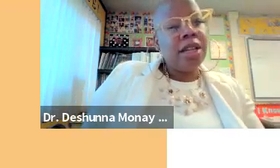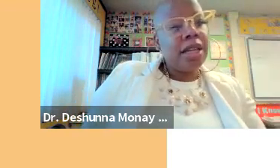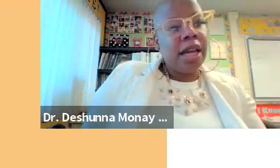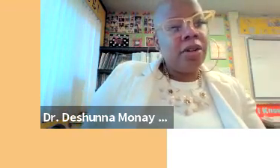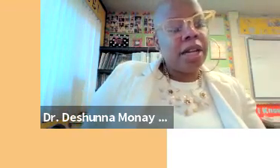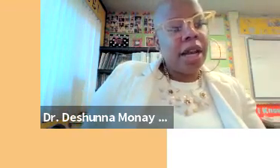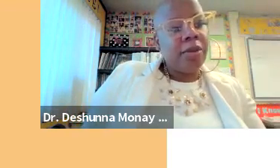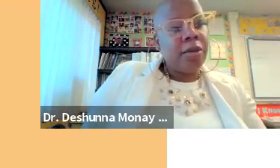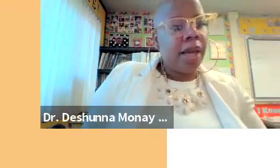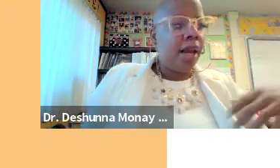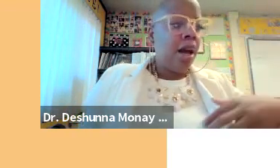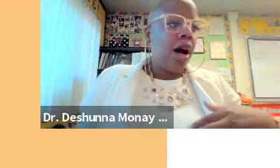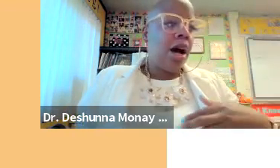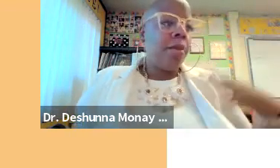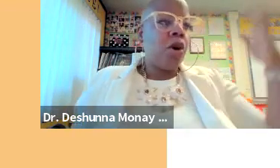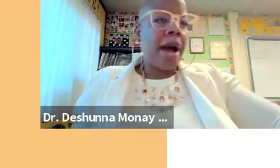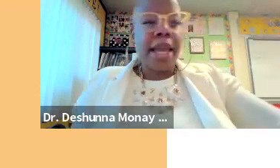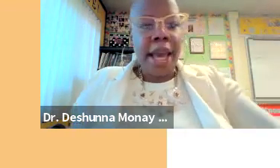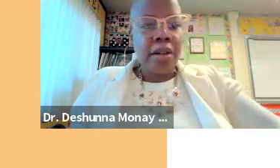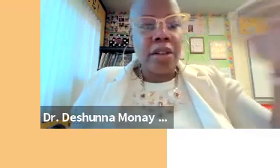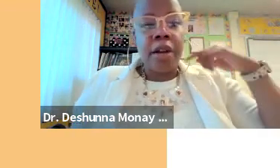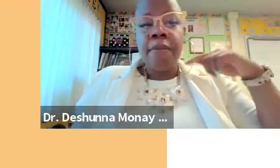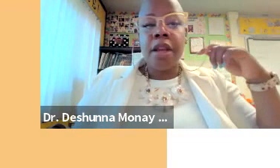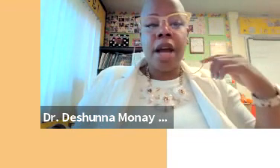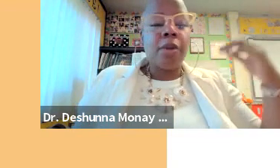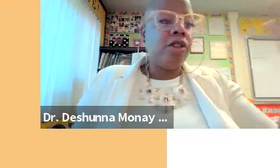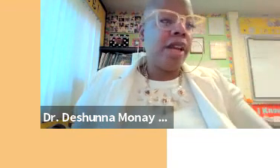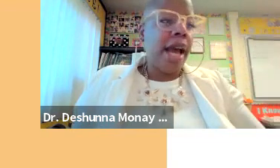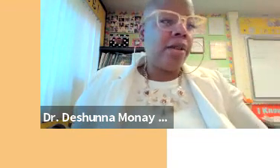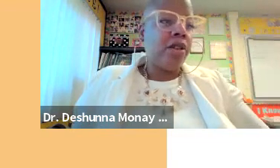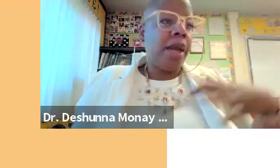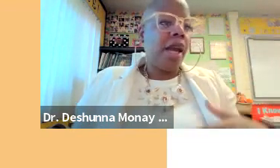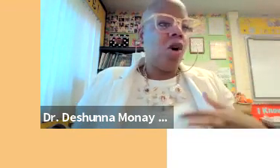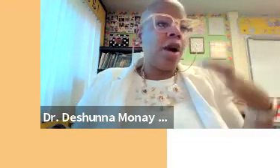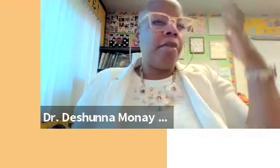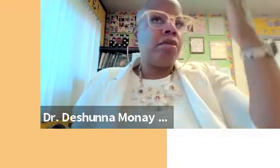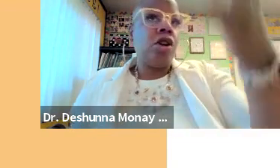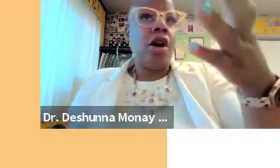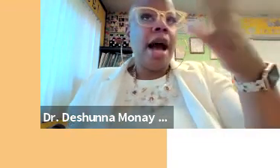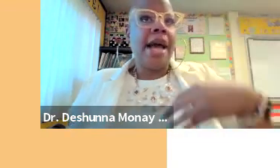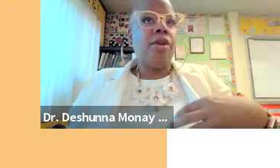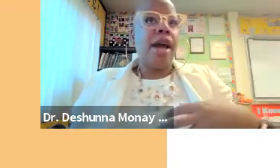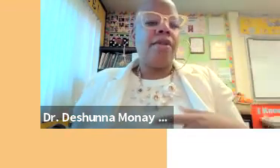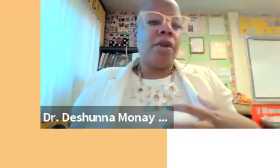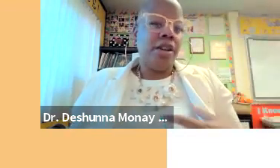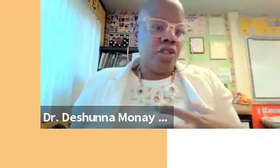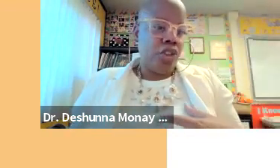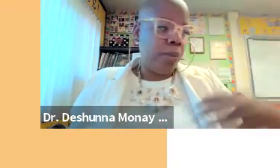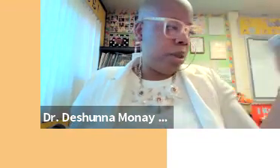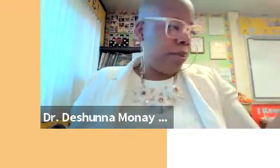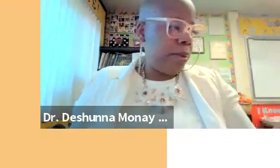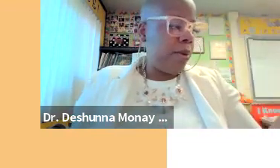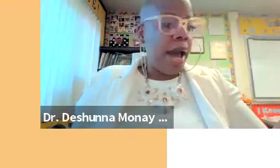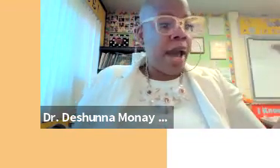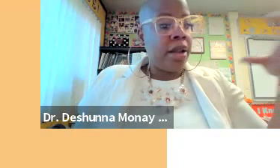they don't connect with me, or my counselor, they're not reaching out to me, or I don't have a